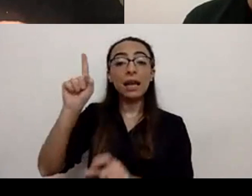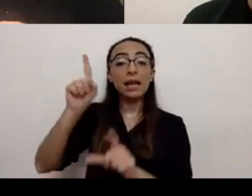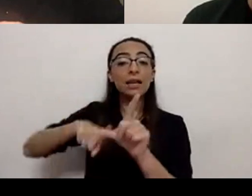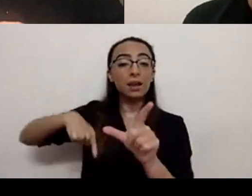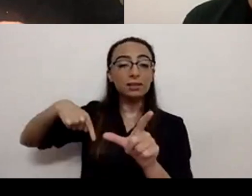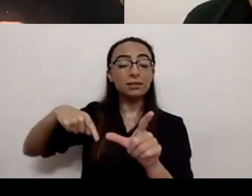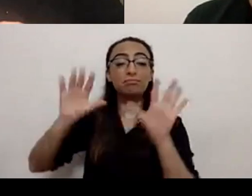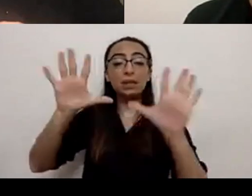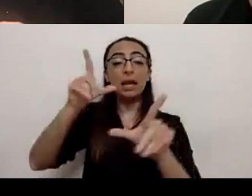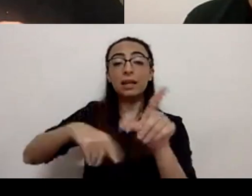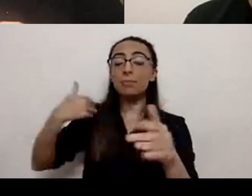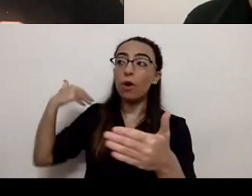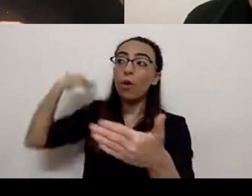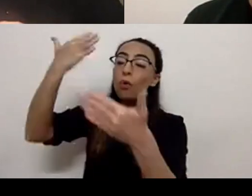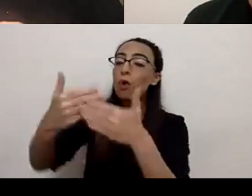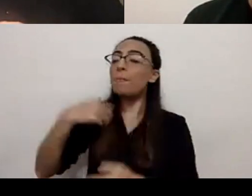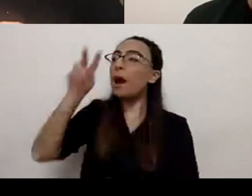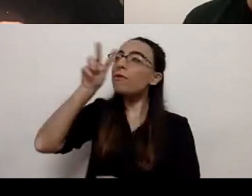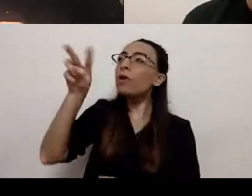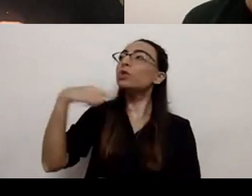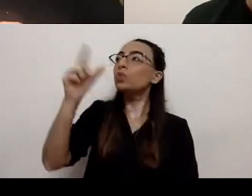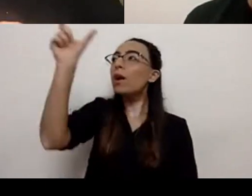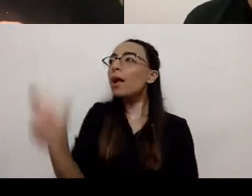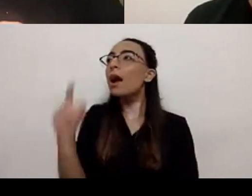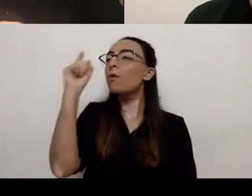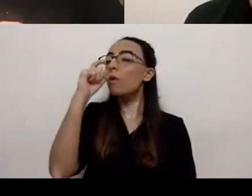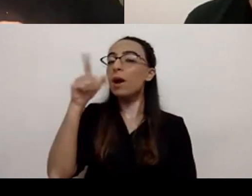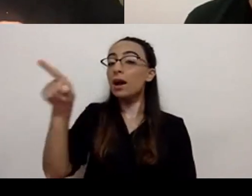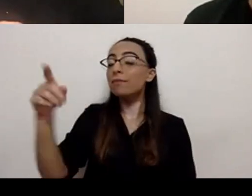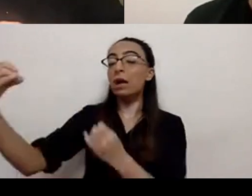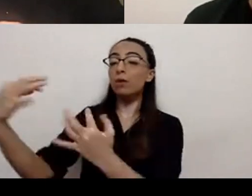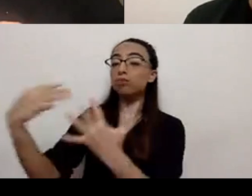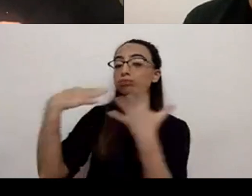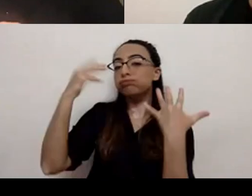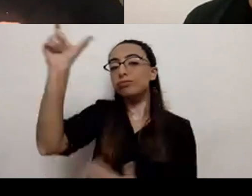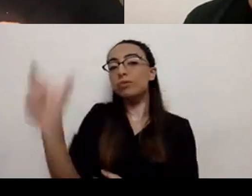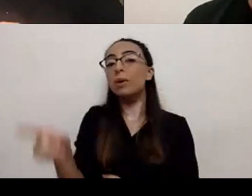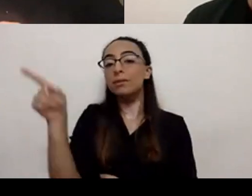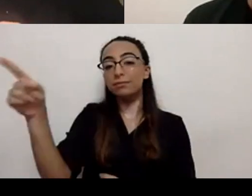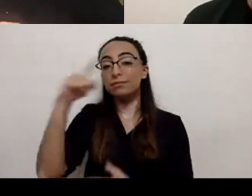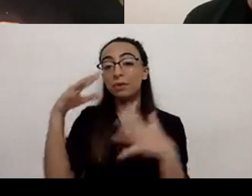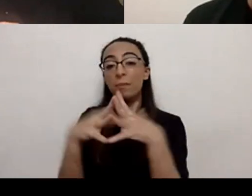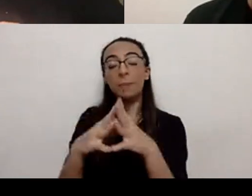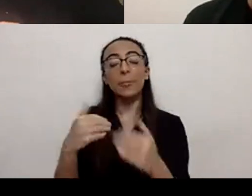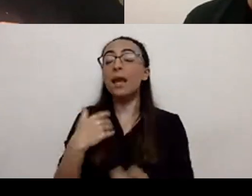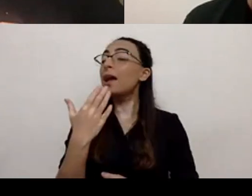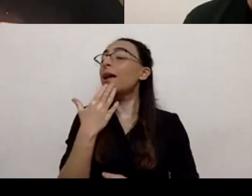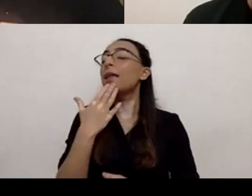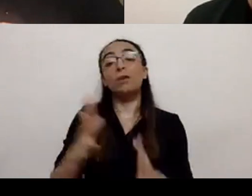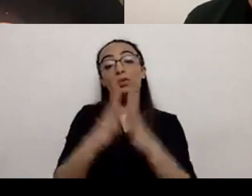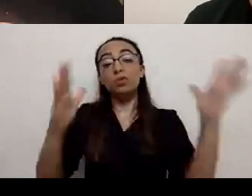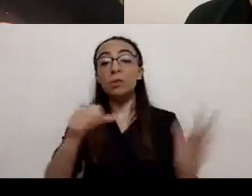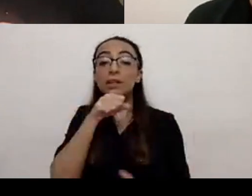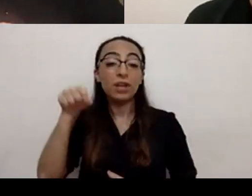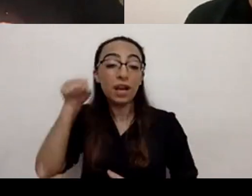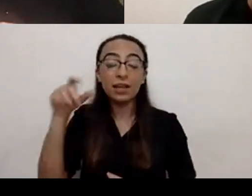there. I've been watching her, and I'm understanding what an inspiration for everybody. Thank you, Shanti Madam. Thank you for being there, and thank